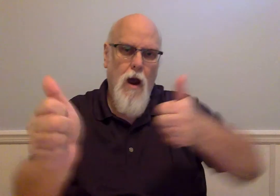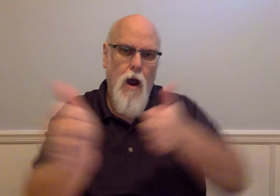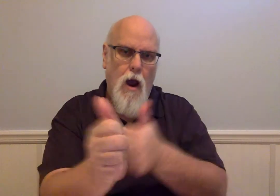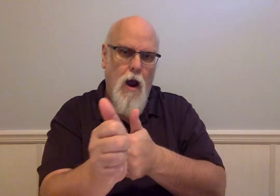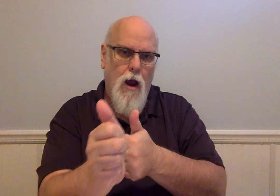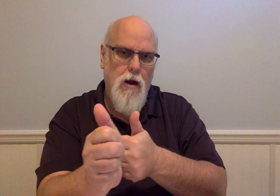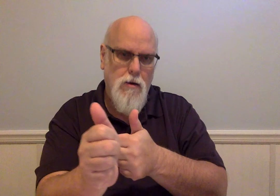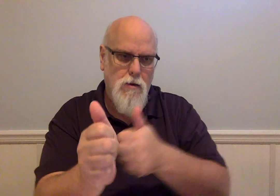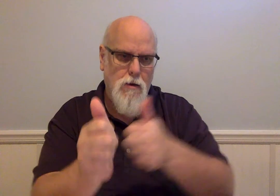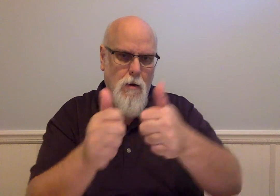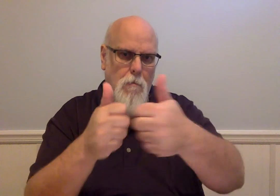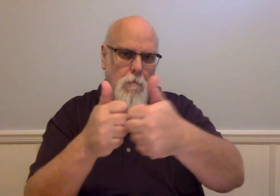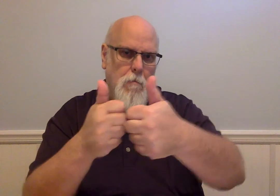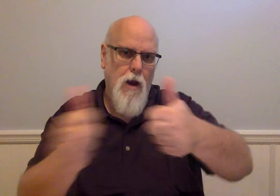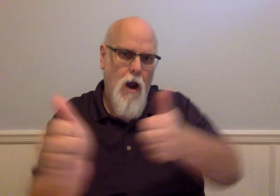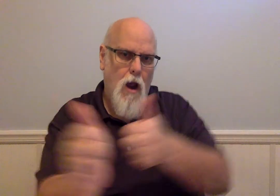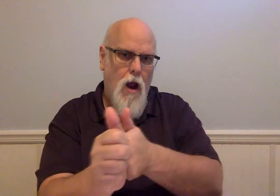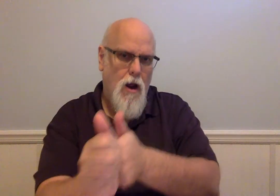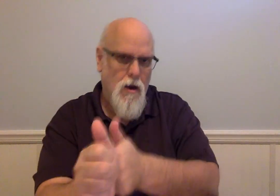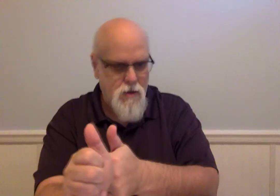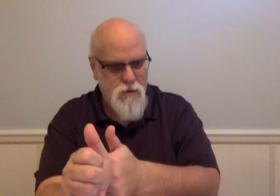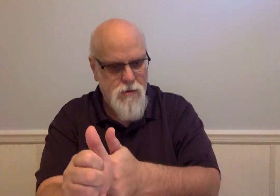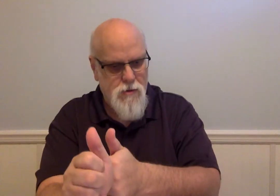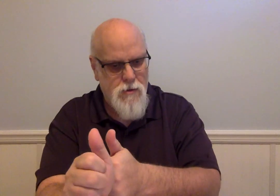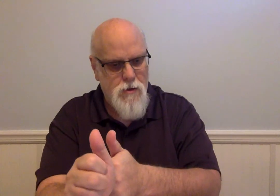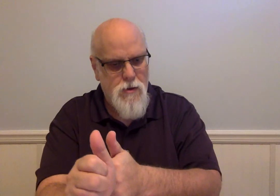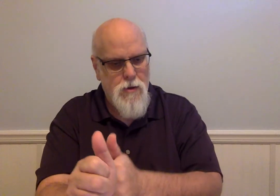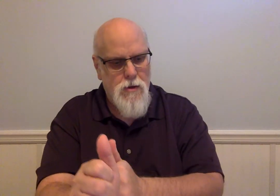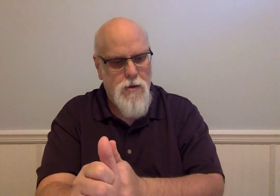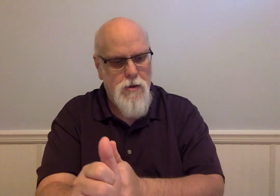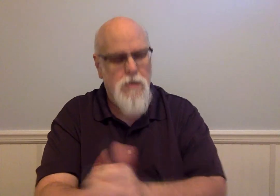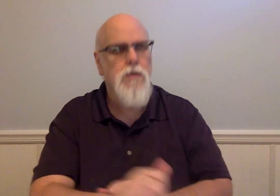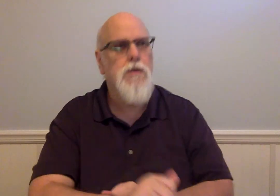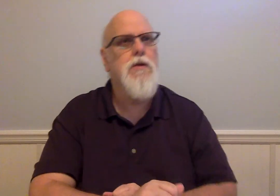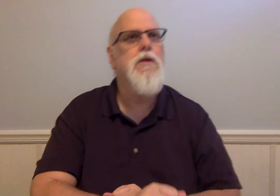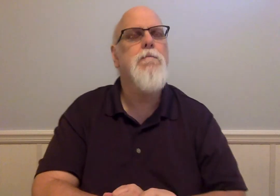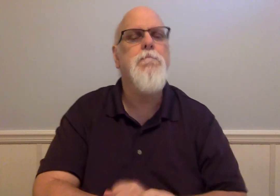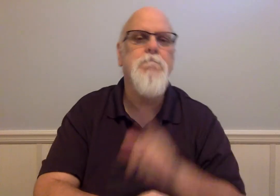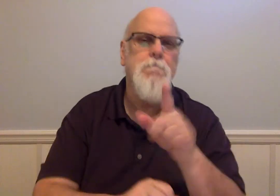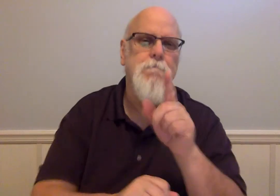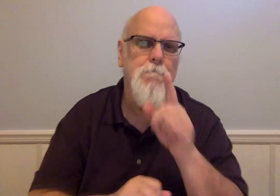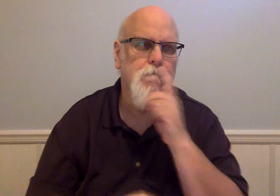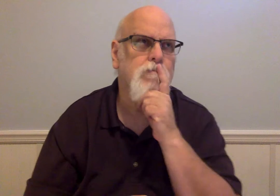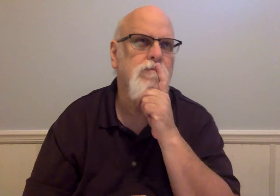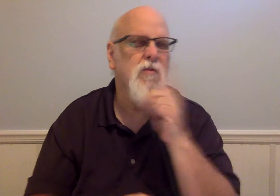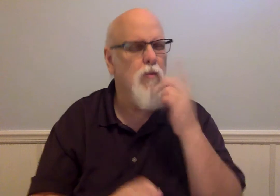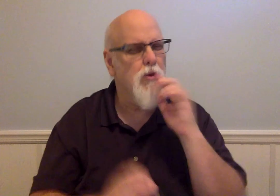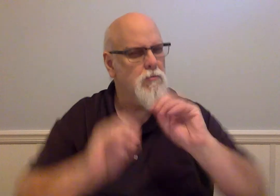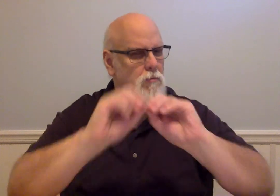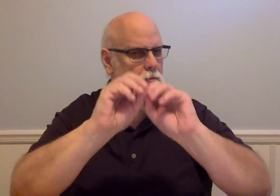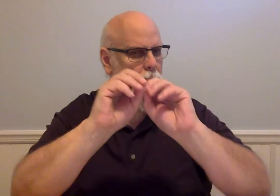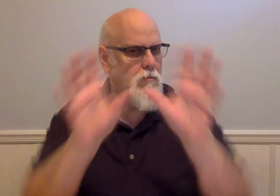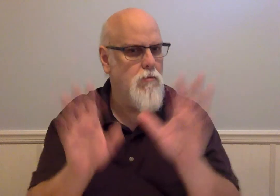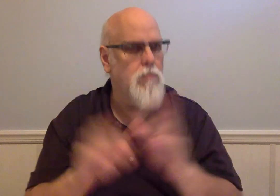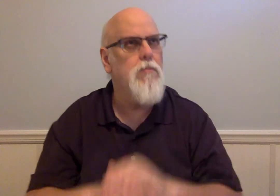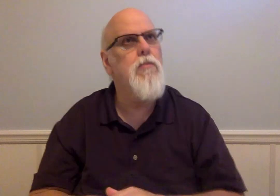Behind, so you take your 10 and you take your dominant hand and you move it back and behind the other one. So I want to